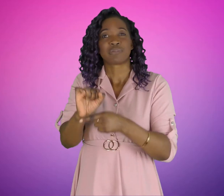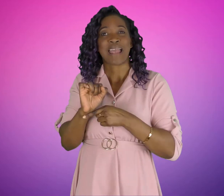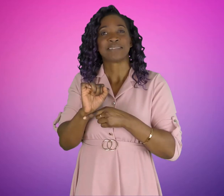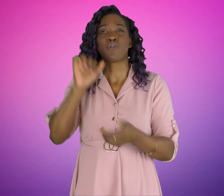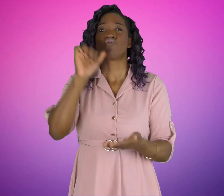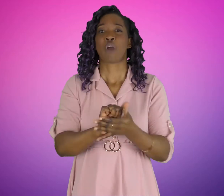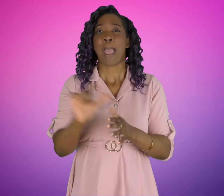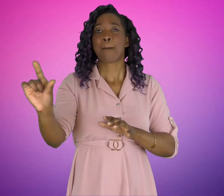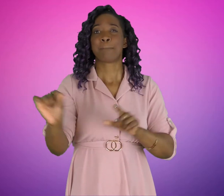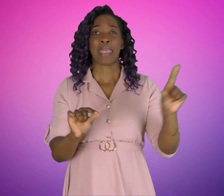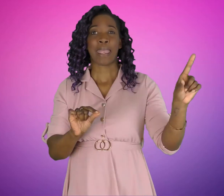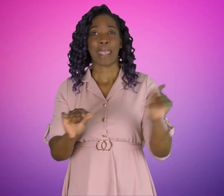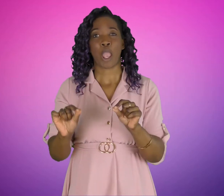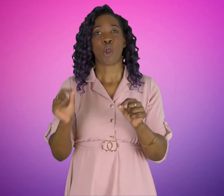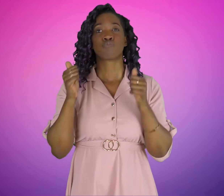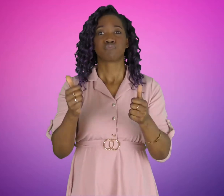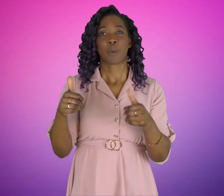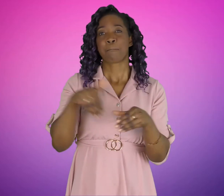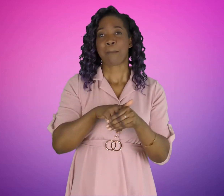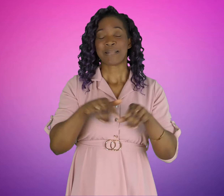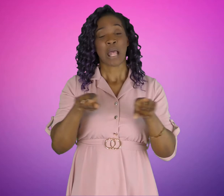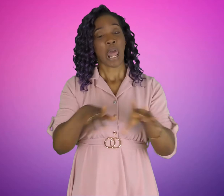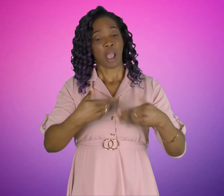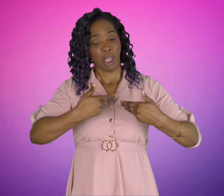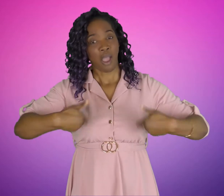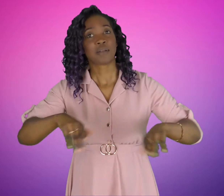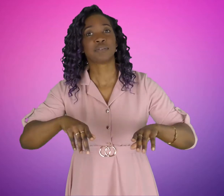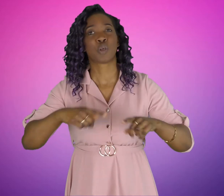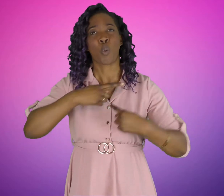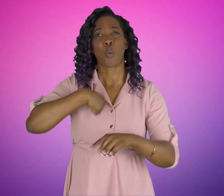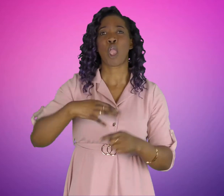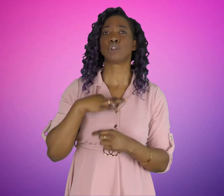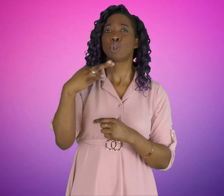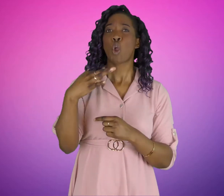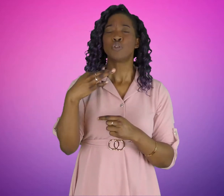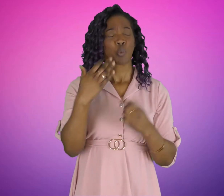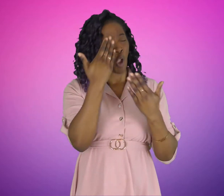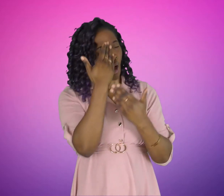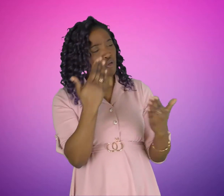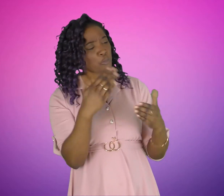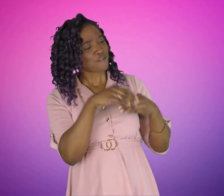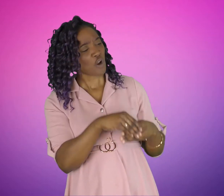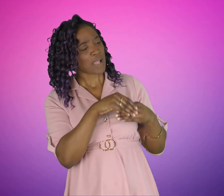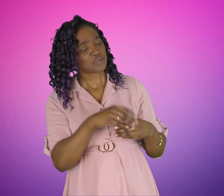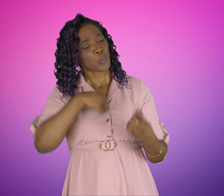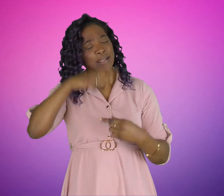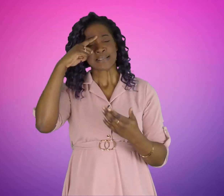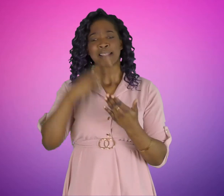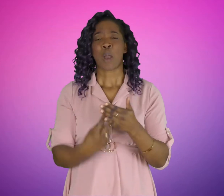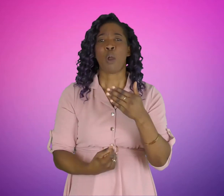remember, has been tightly protected by rightly selected members such as we. And we who are chosen are honourable friends. We